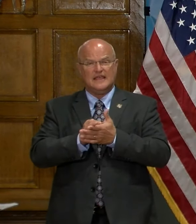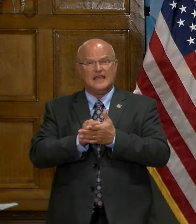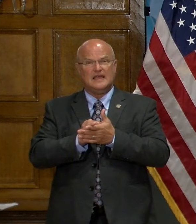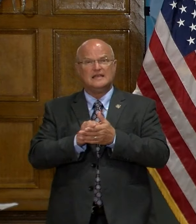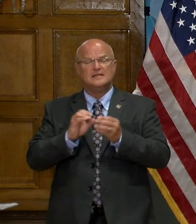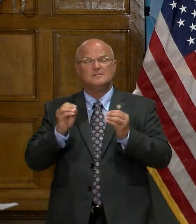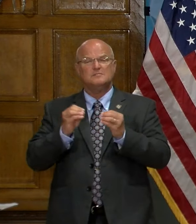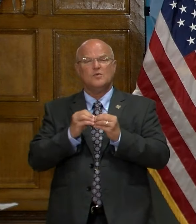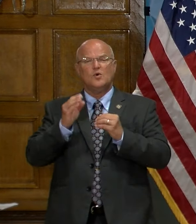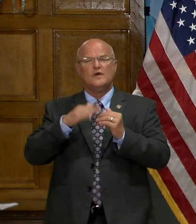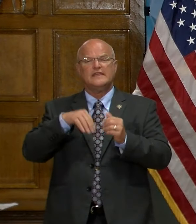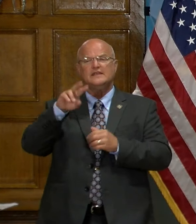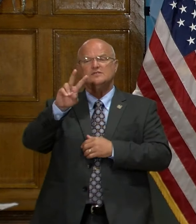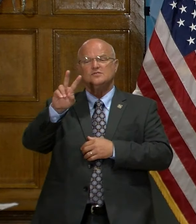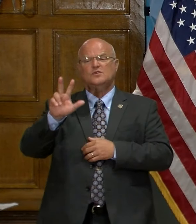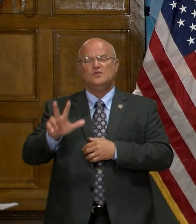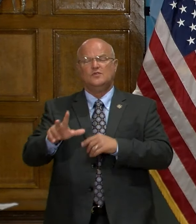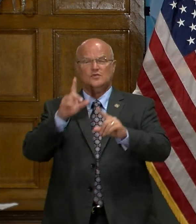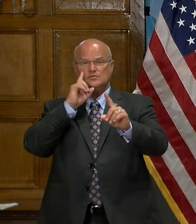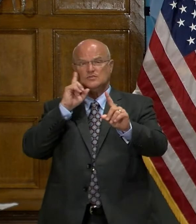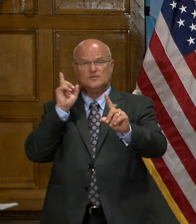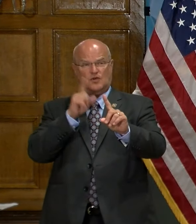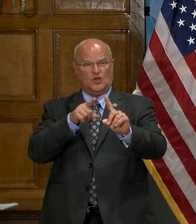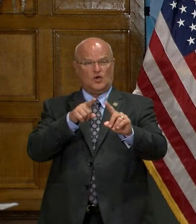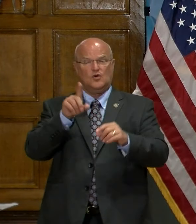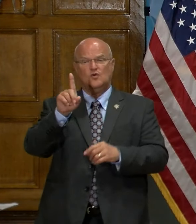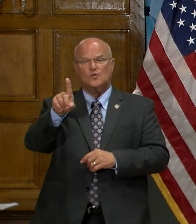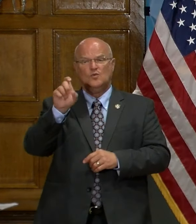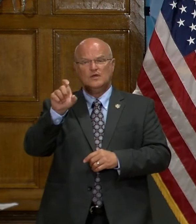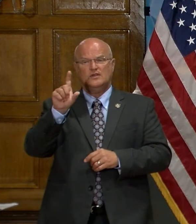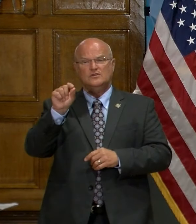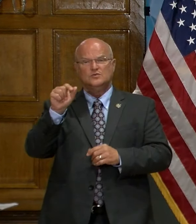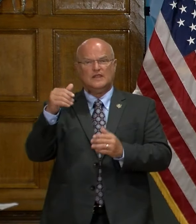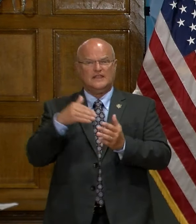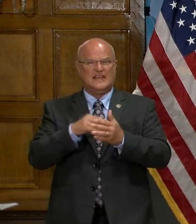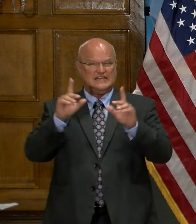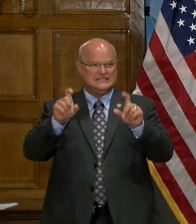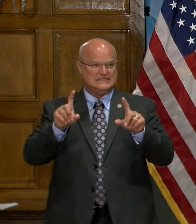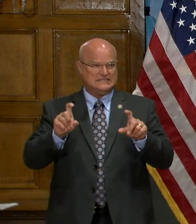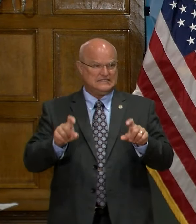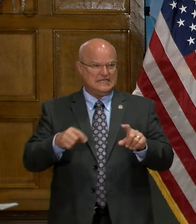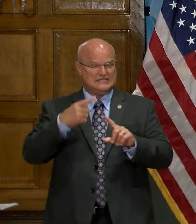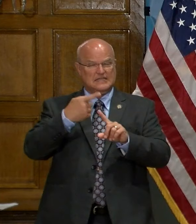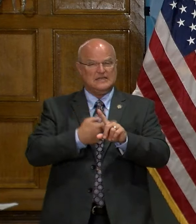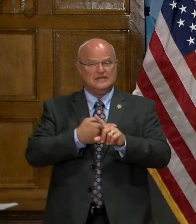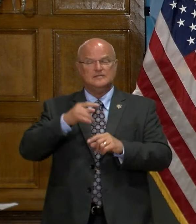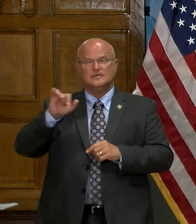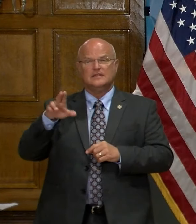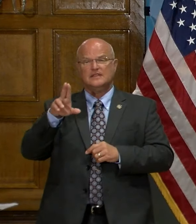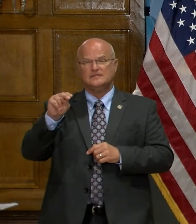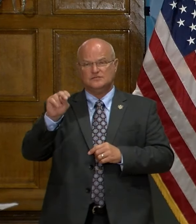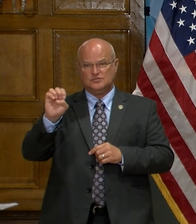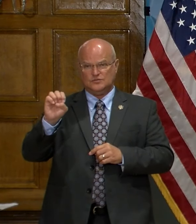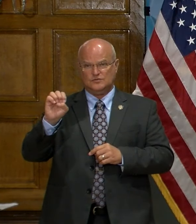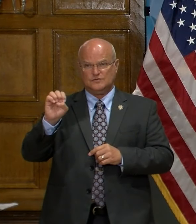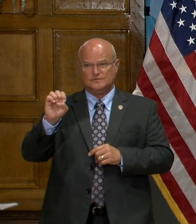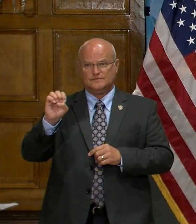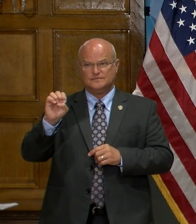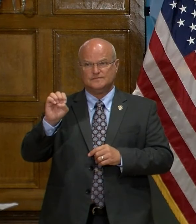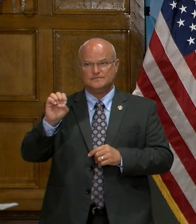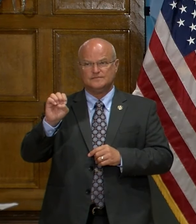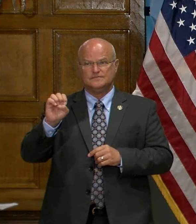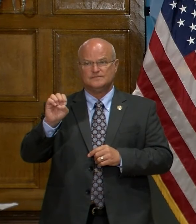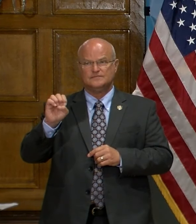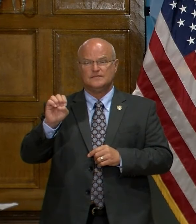over 2/3 of our way to our goal of 120,000 tests for the month of